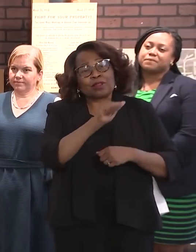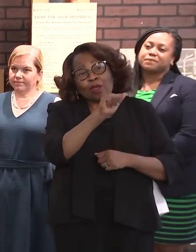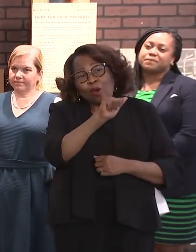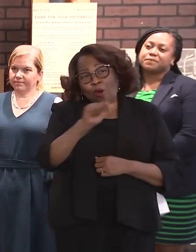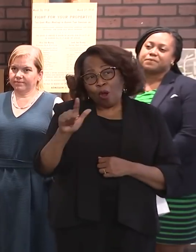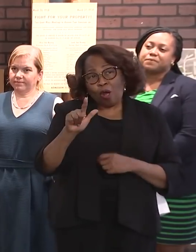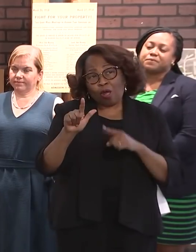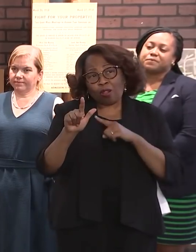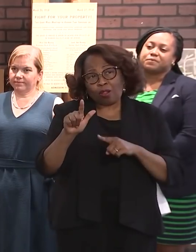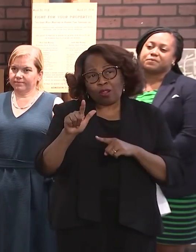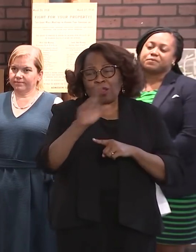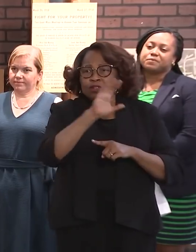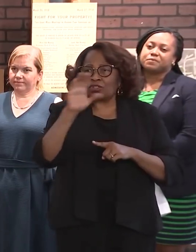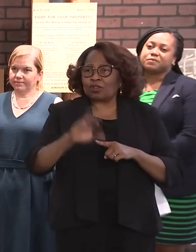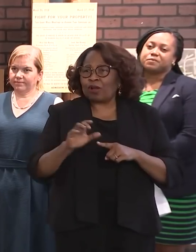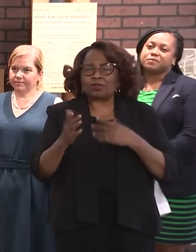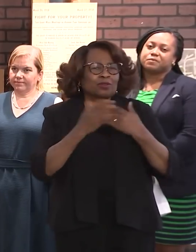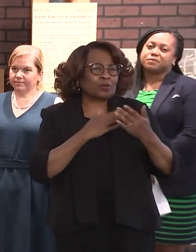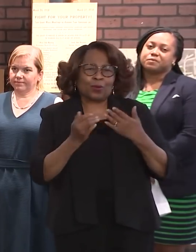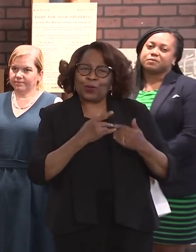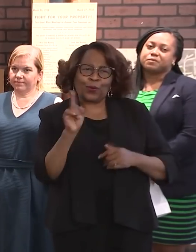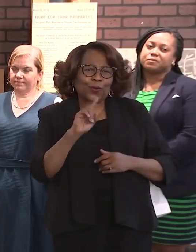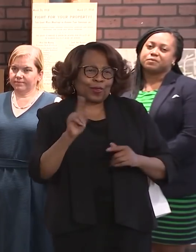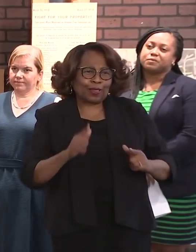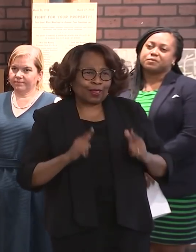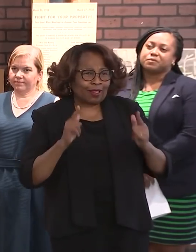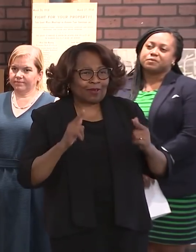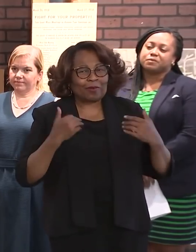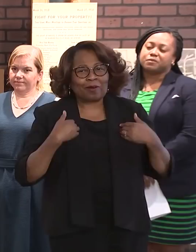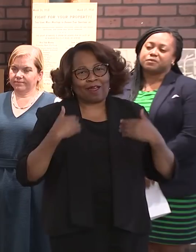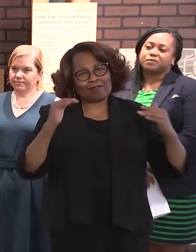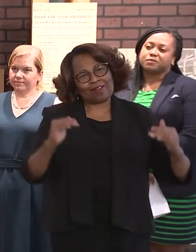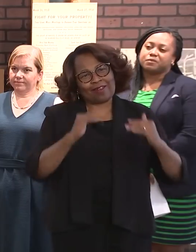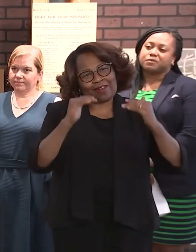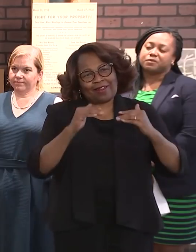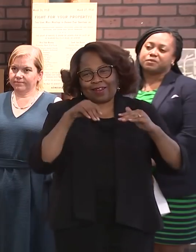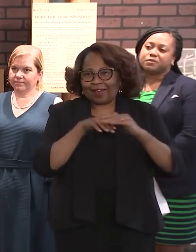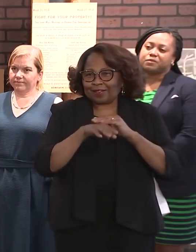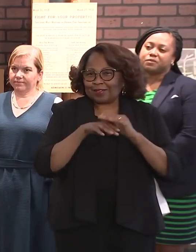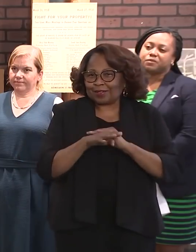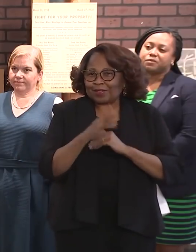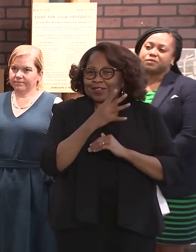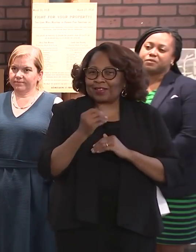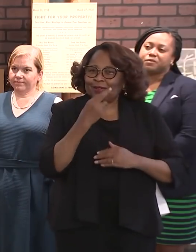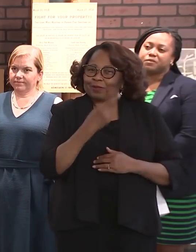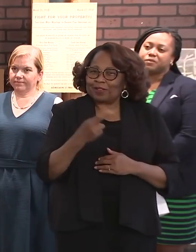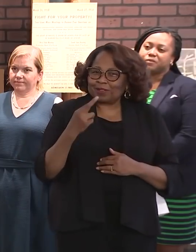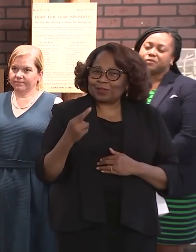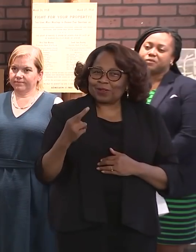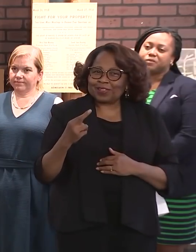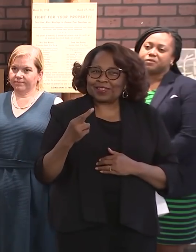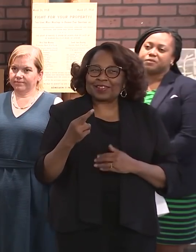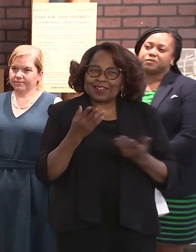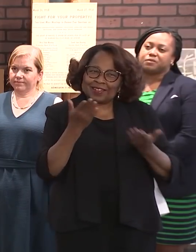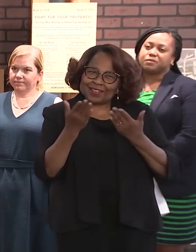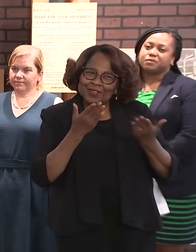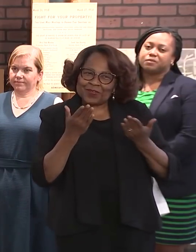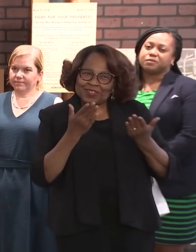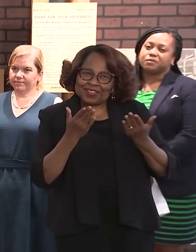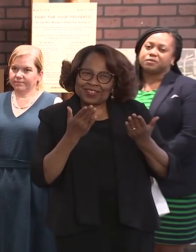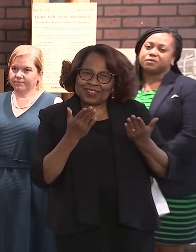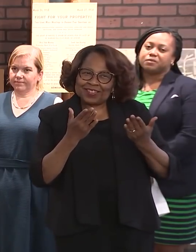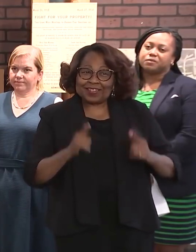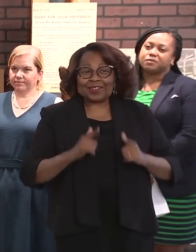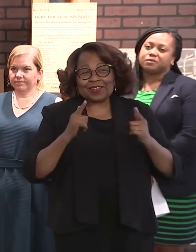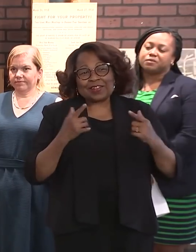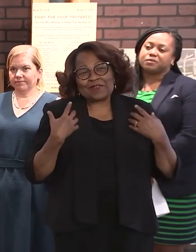Chicagoans, regardless of where they live, will have equitable access and resources and services to